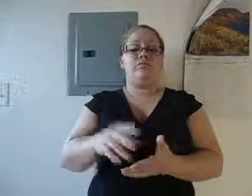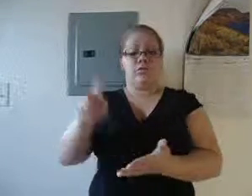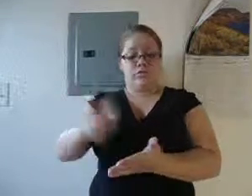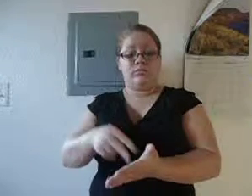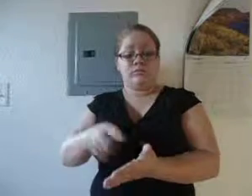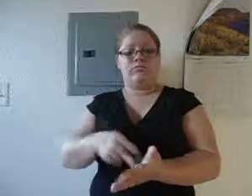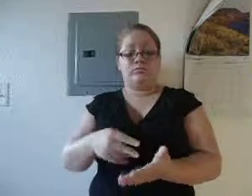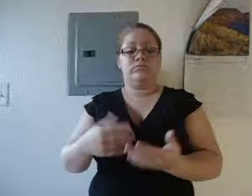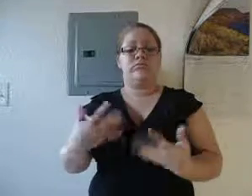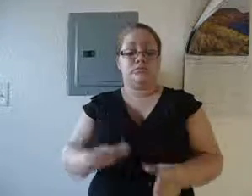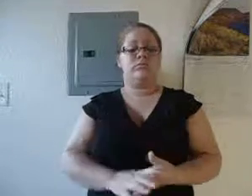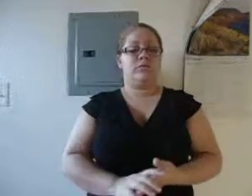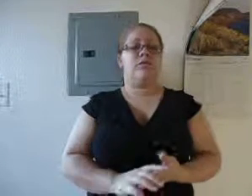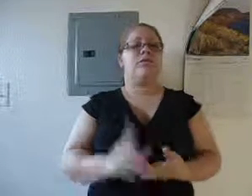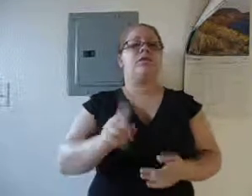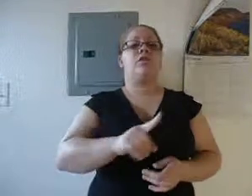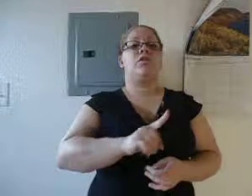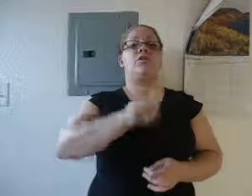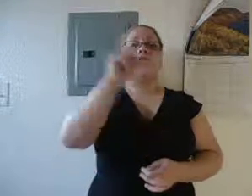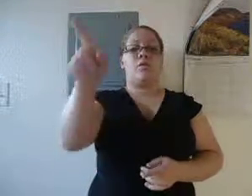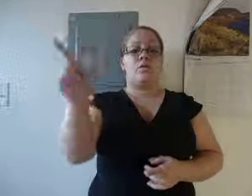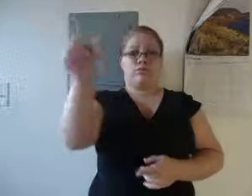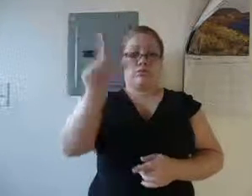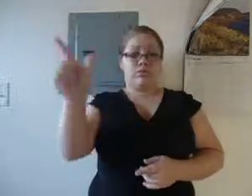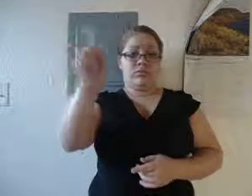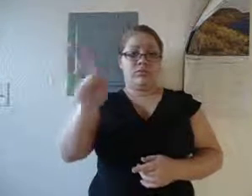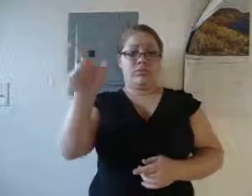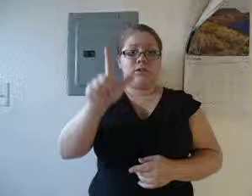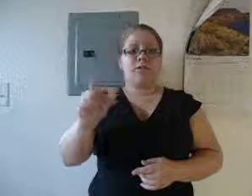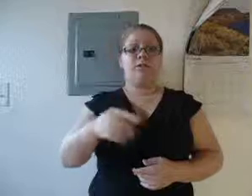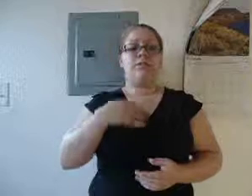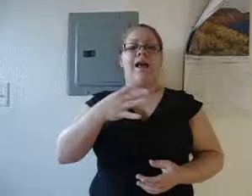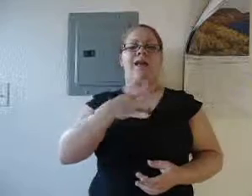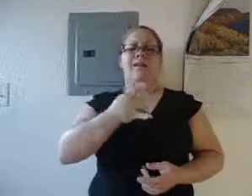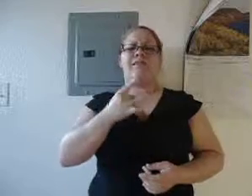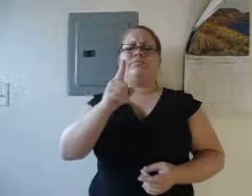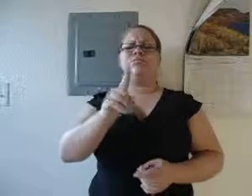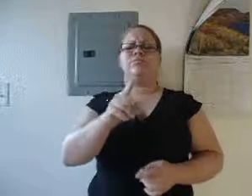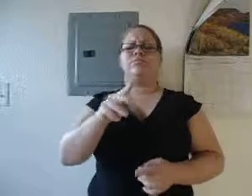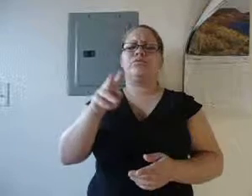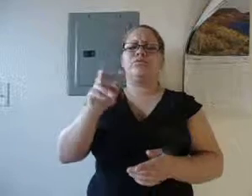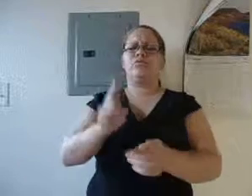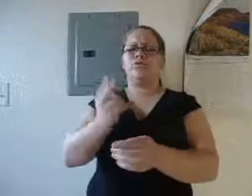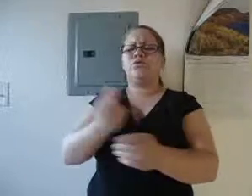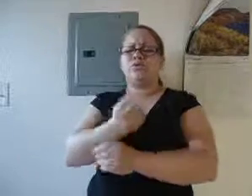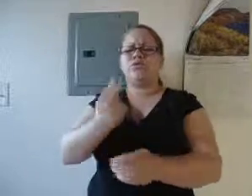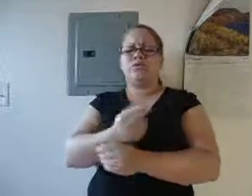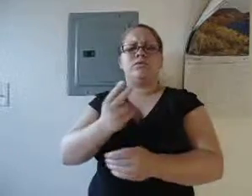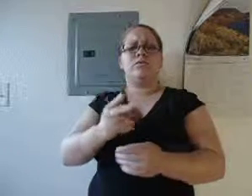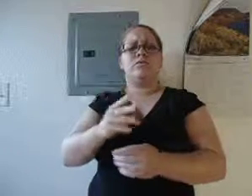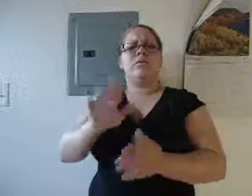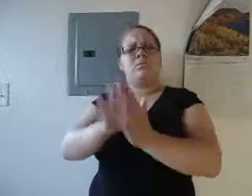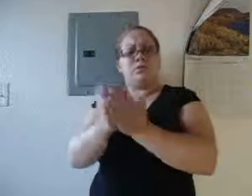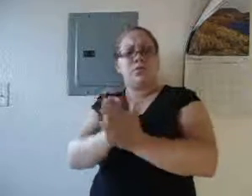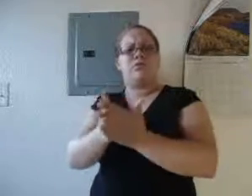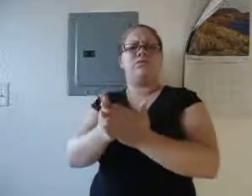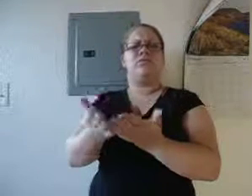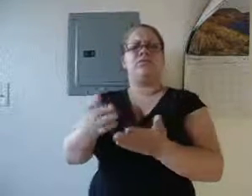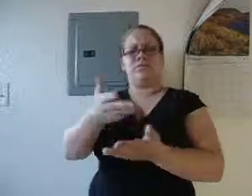the computer system in the library instead of looking on the web, even though I know the web is the way of the future. I'm a little old-fashioned, and I like